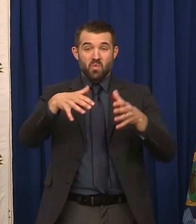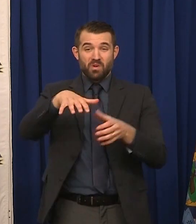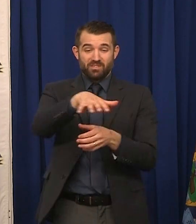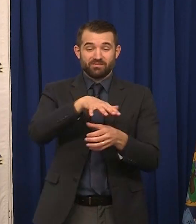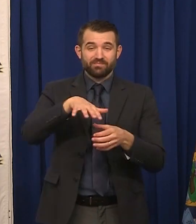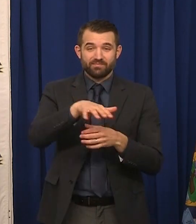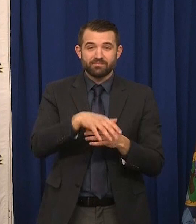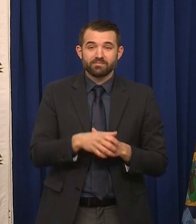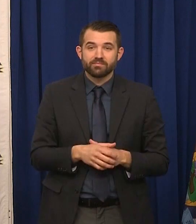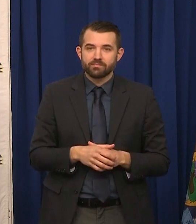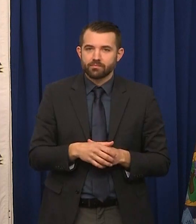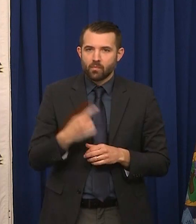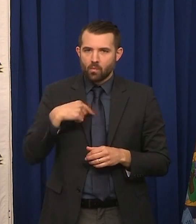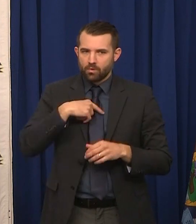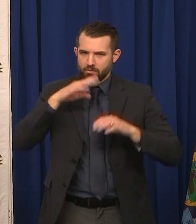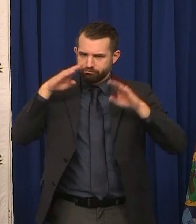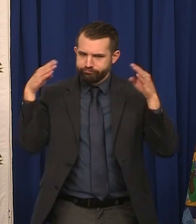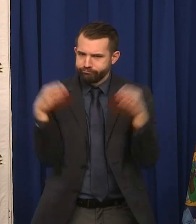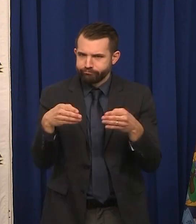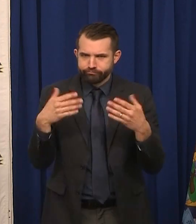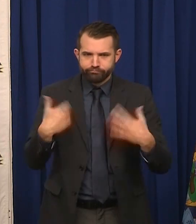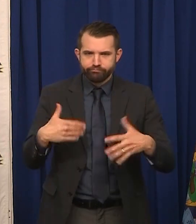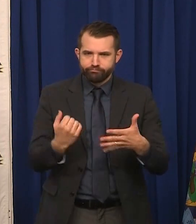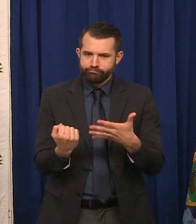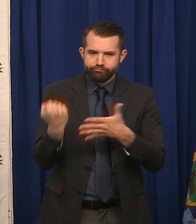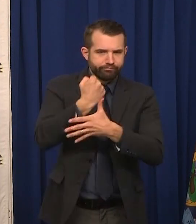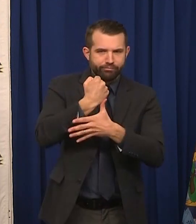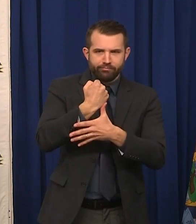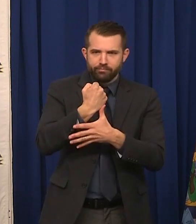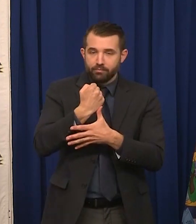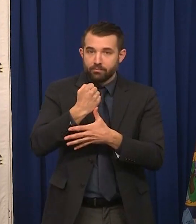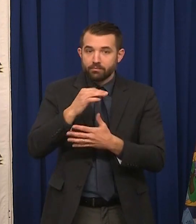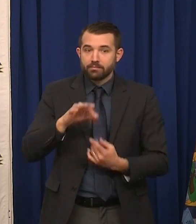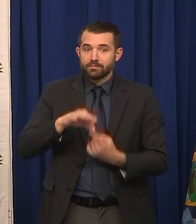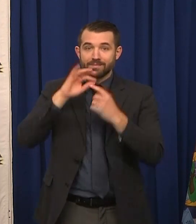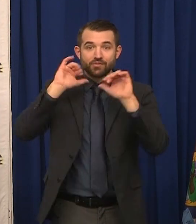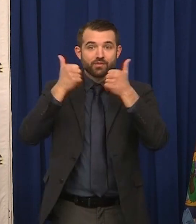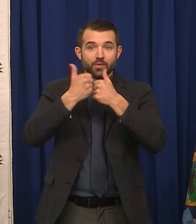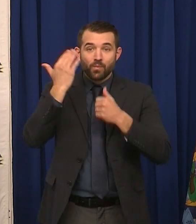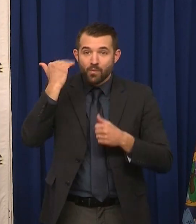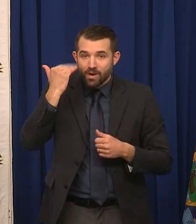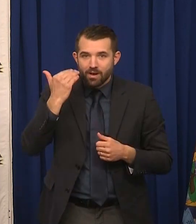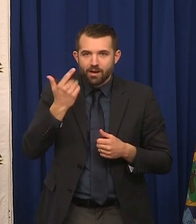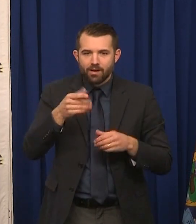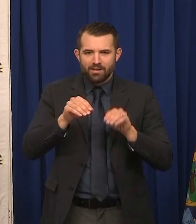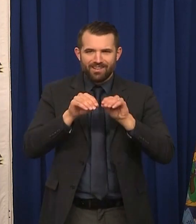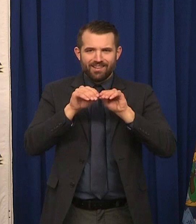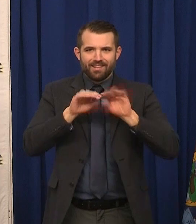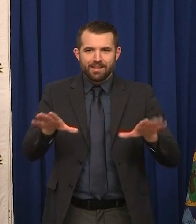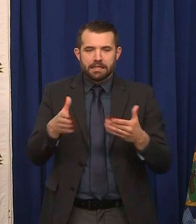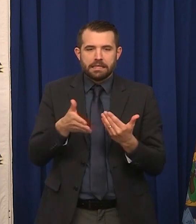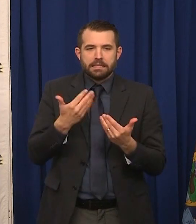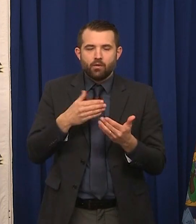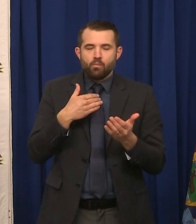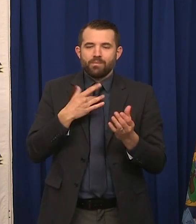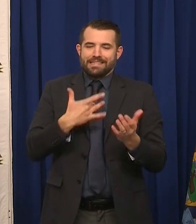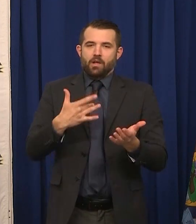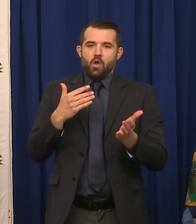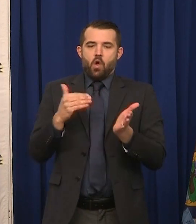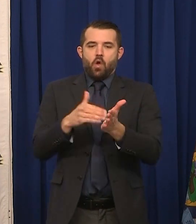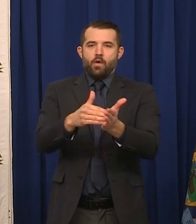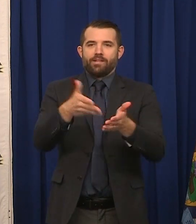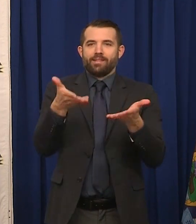Congregate settings pose unique challenges. One, we know that transmission can occur more frequently because of the close